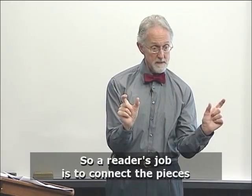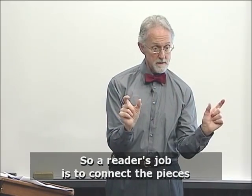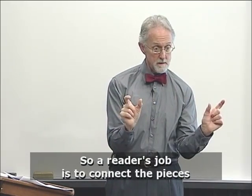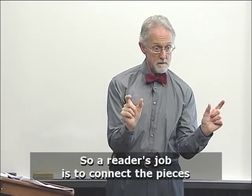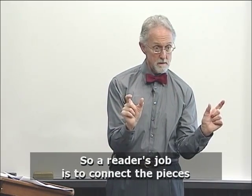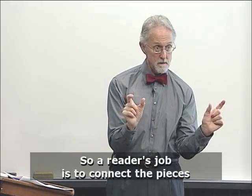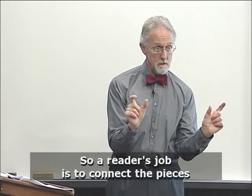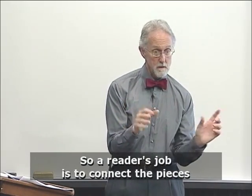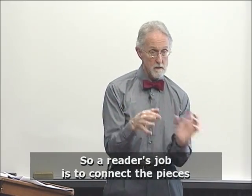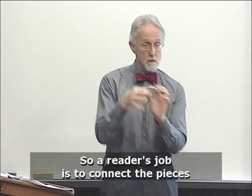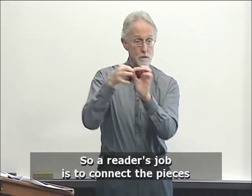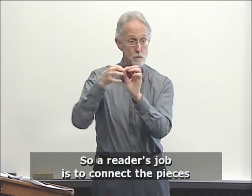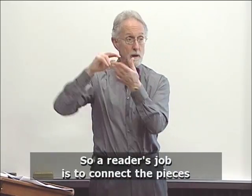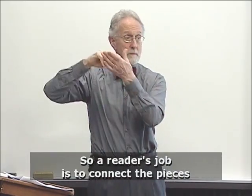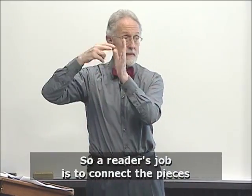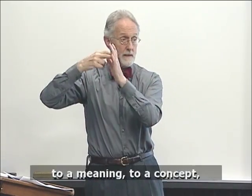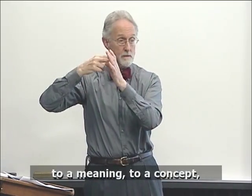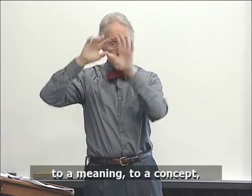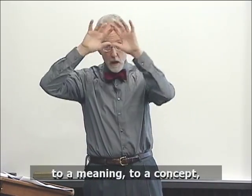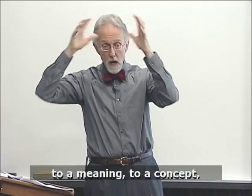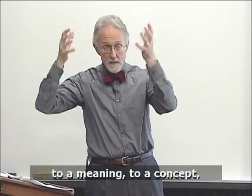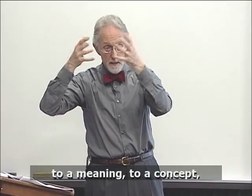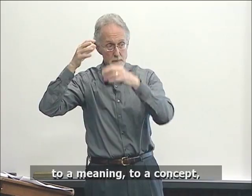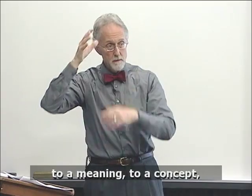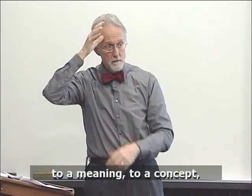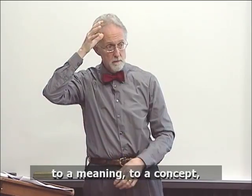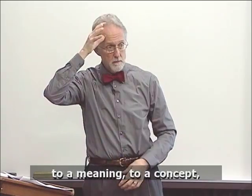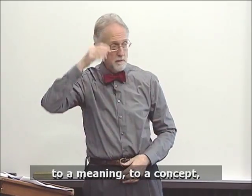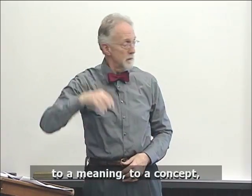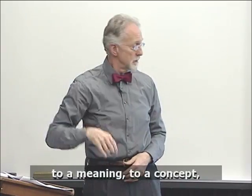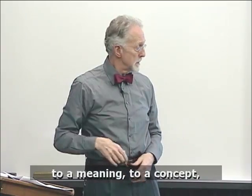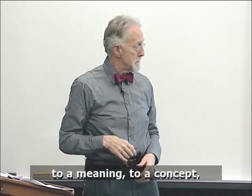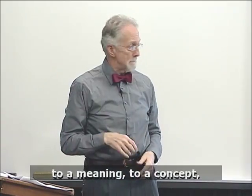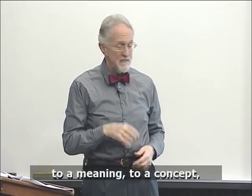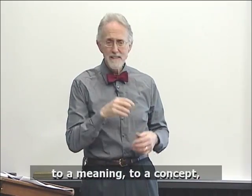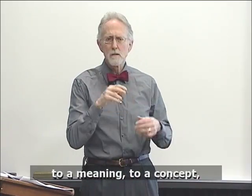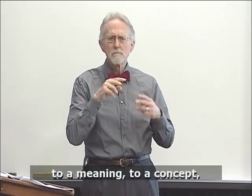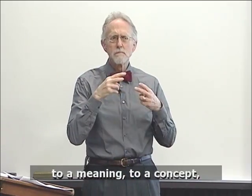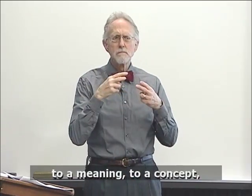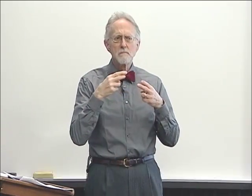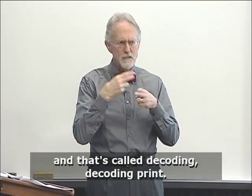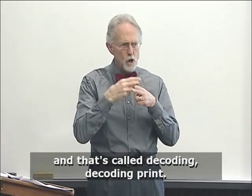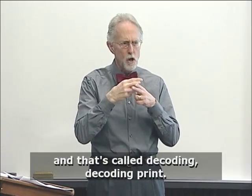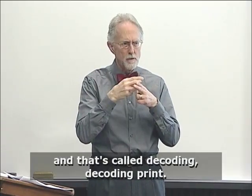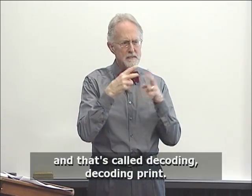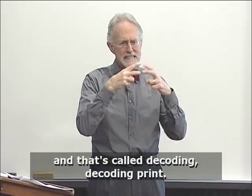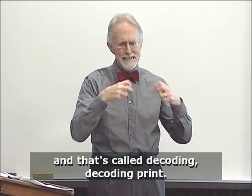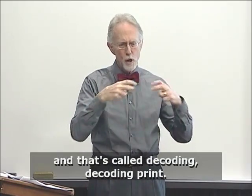pieces to a meaning, to a concept. And that's called